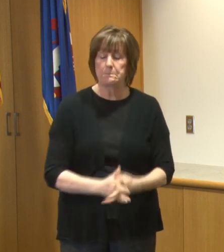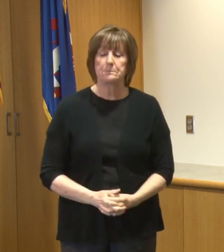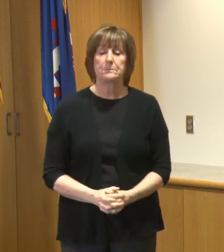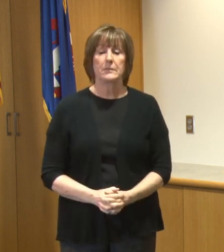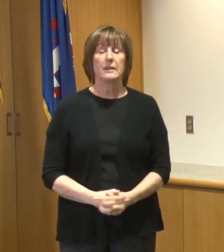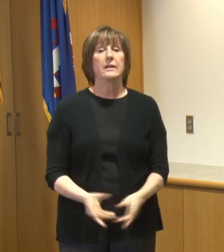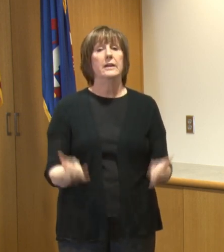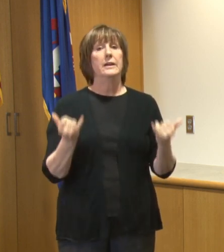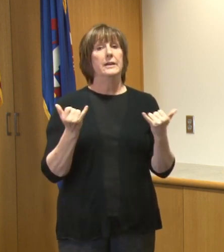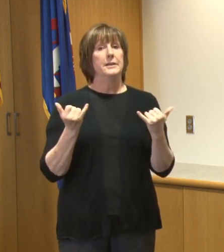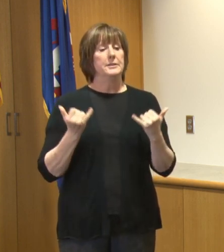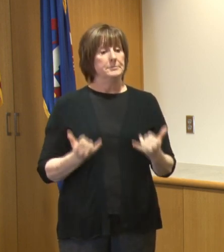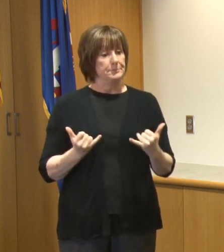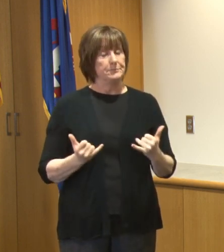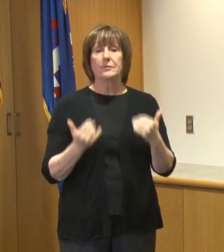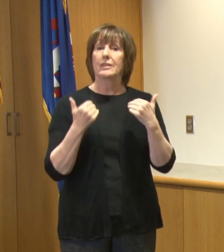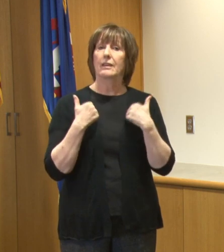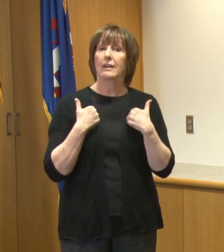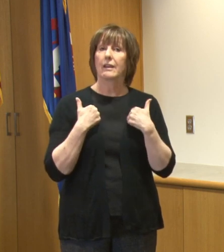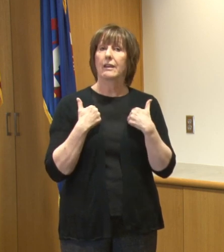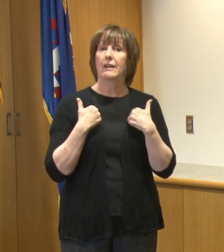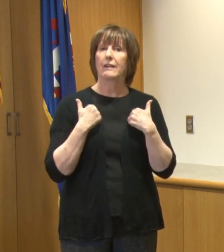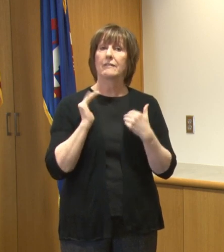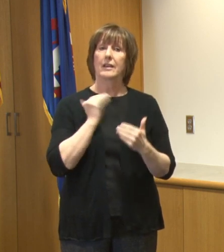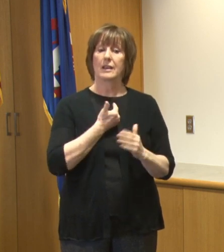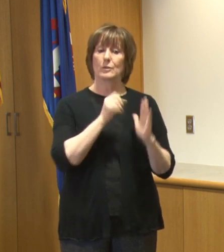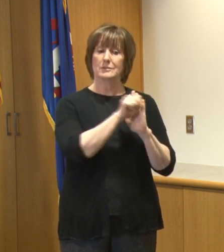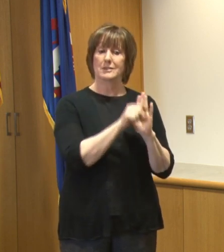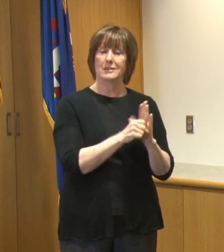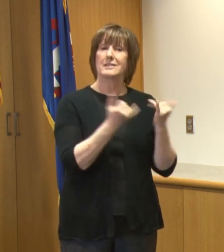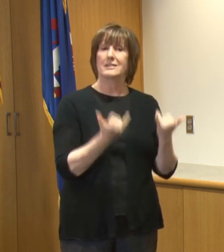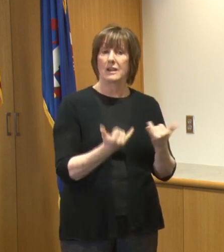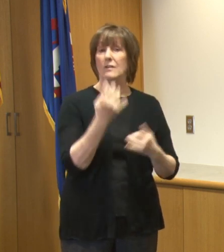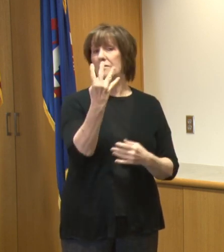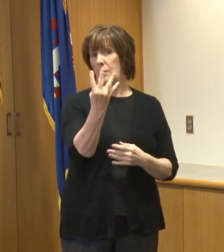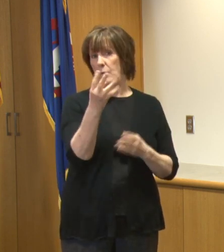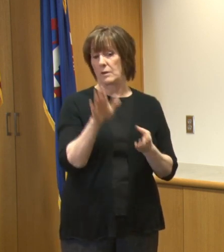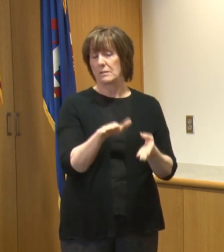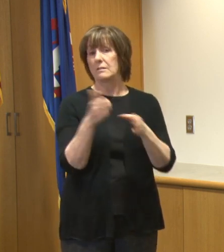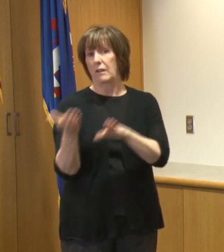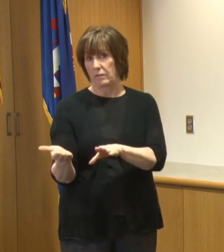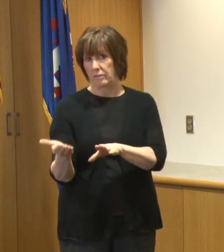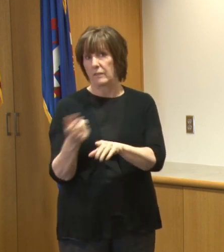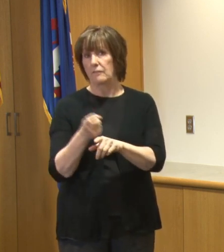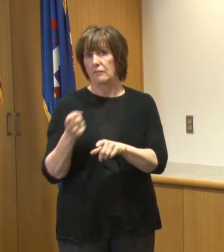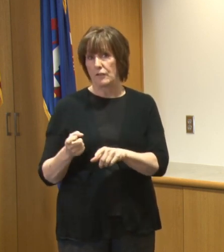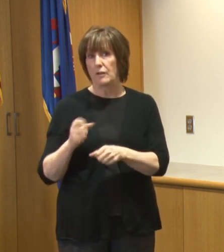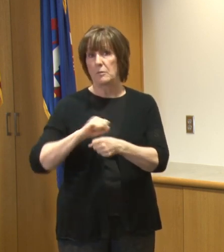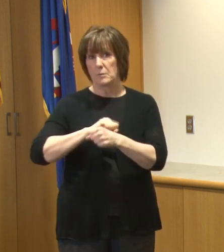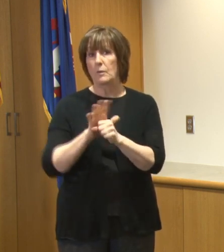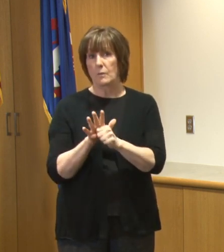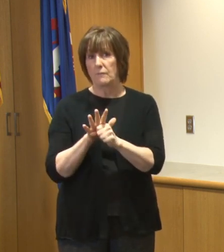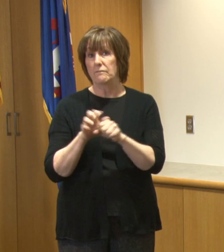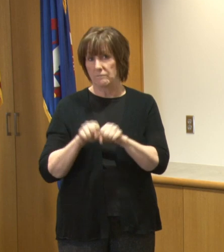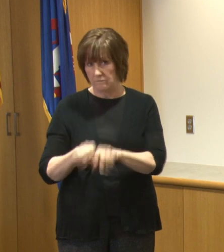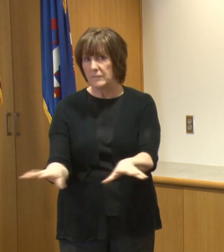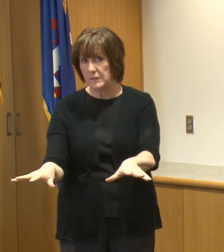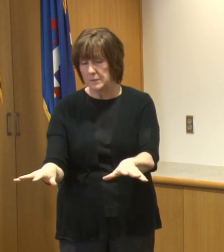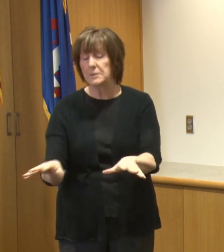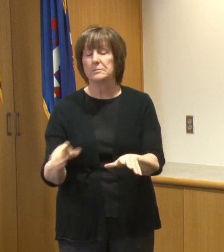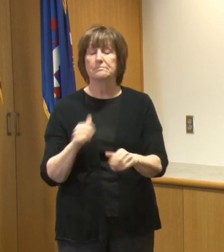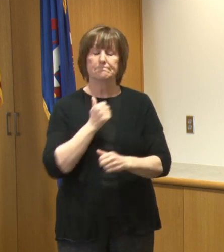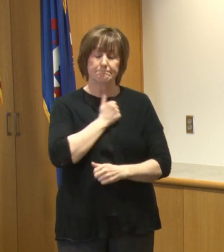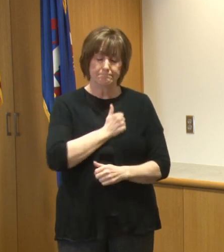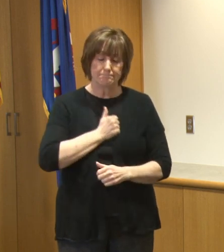this time, we now have in our state 4 deaths from COVID-19, and we want to express and extend